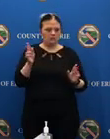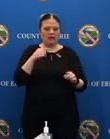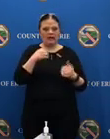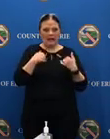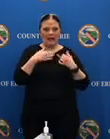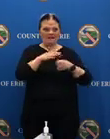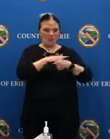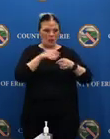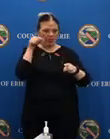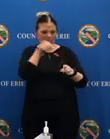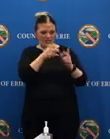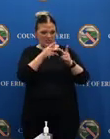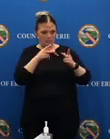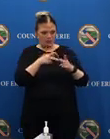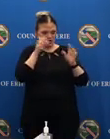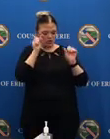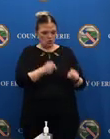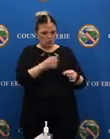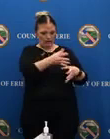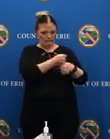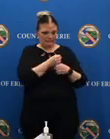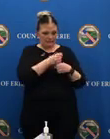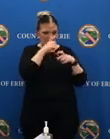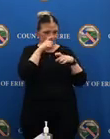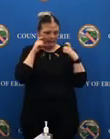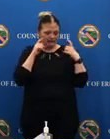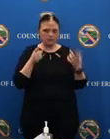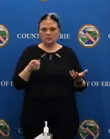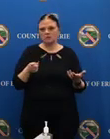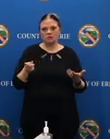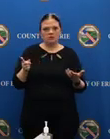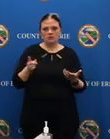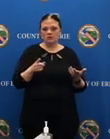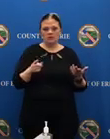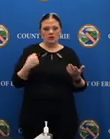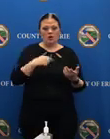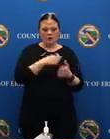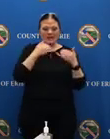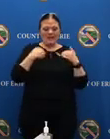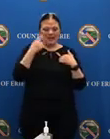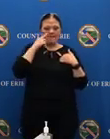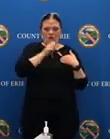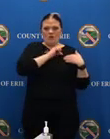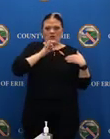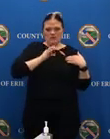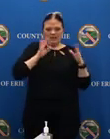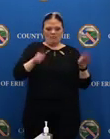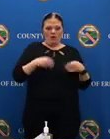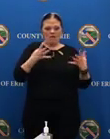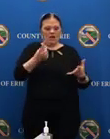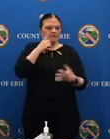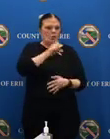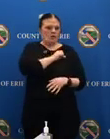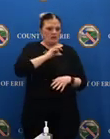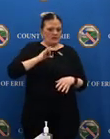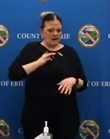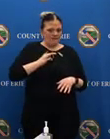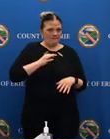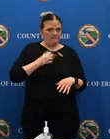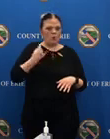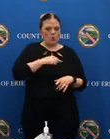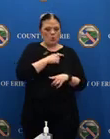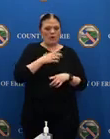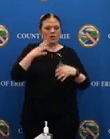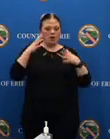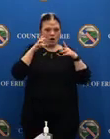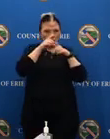location where you're going to be able to get even these procedural masks. We have it for our staff. We've provided for our staff. We are wearing